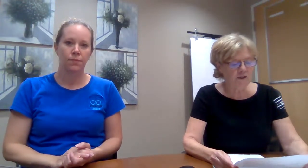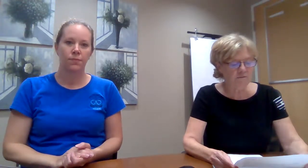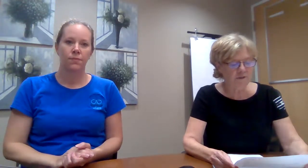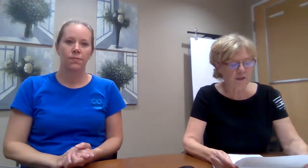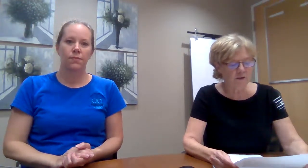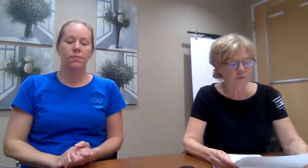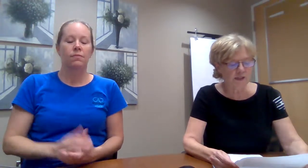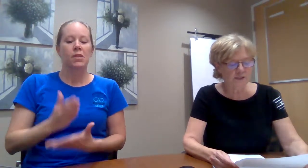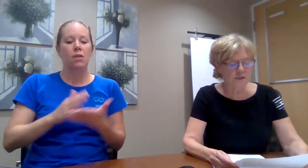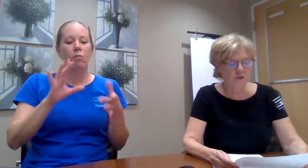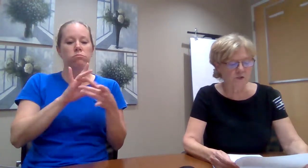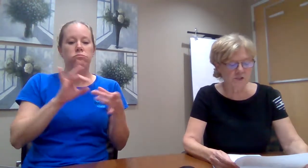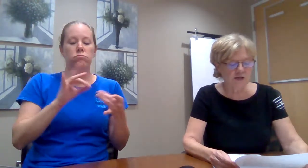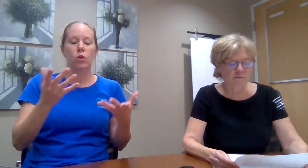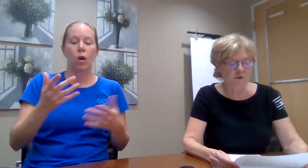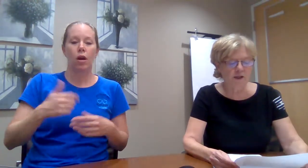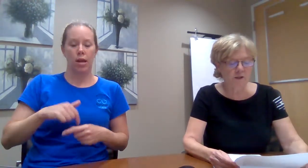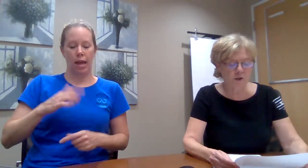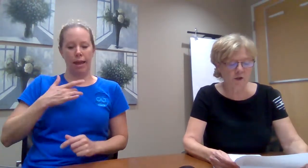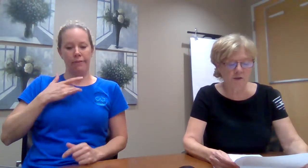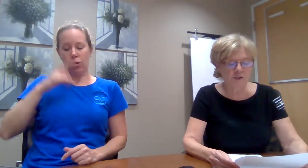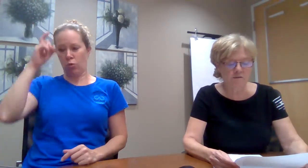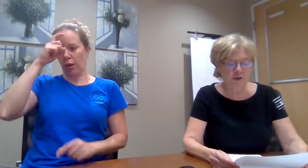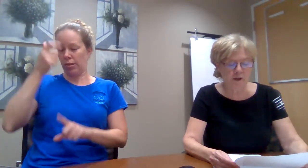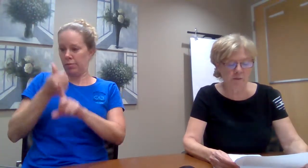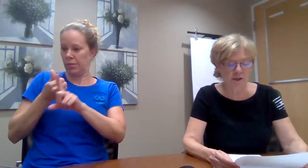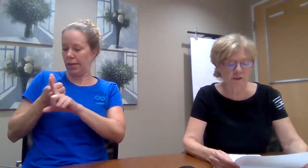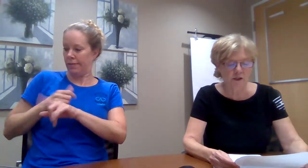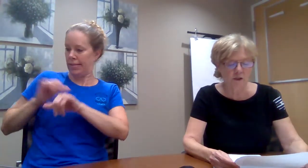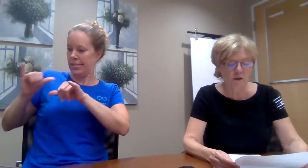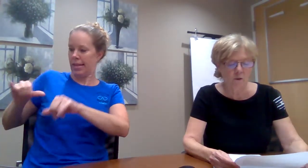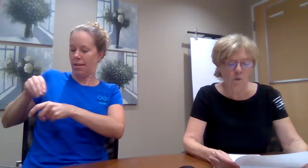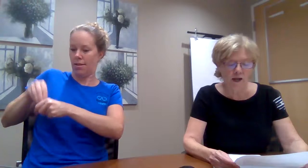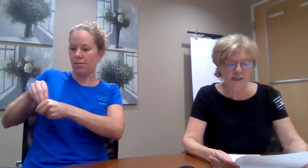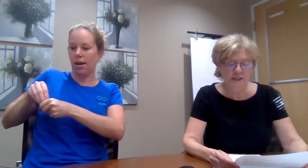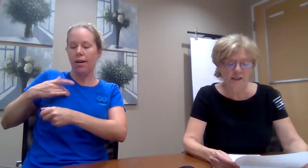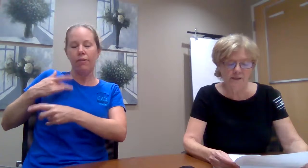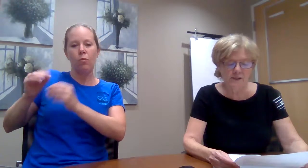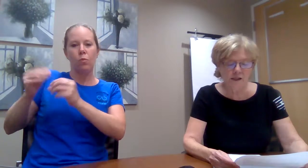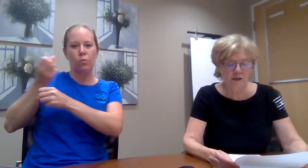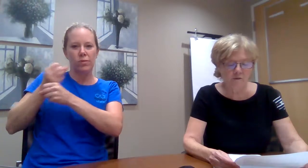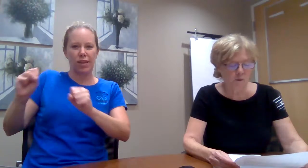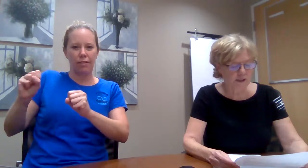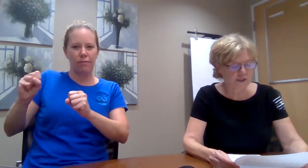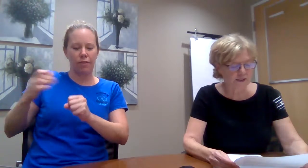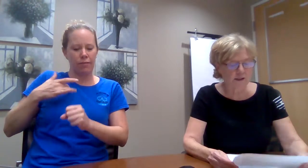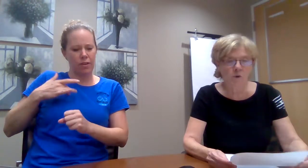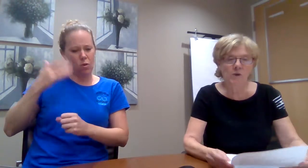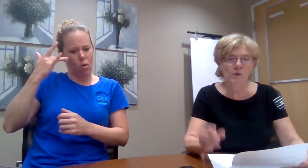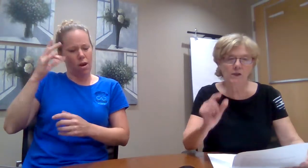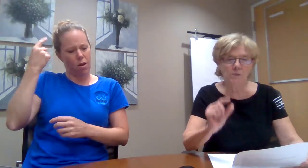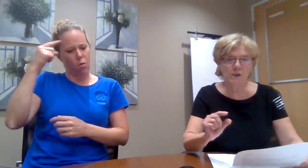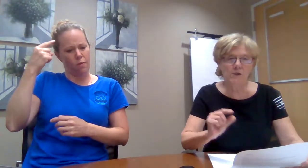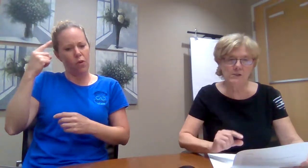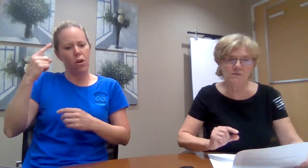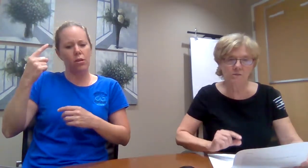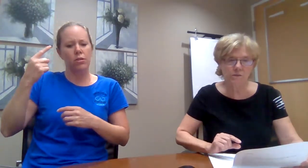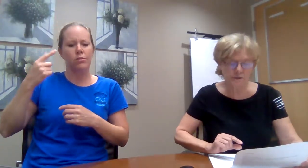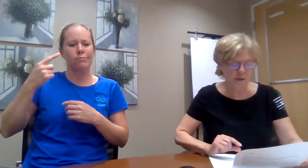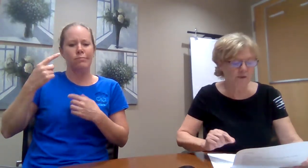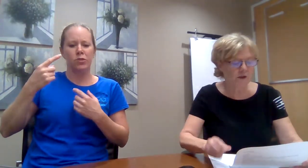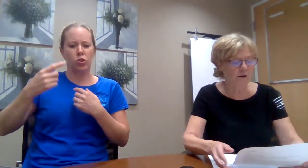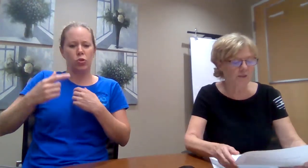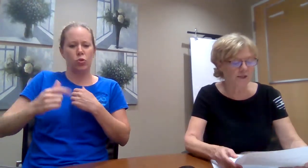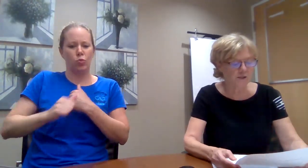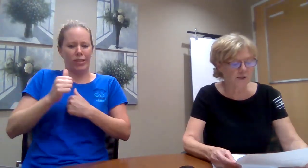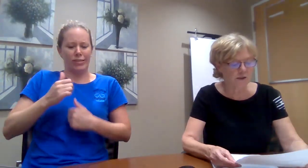I really feel the residents are safer in their current environment. Why take this kind of a risk? I'm only reading parts of